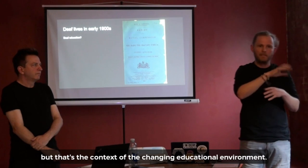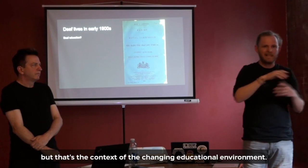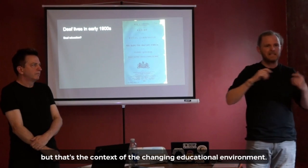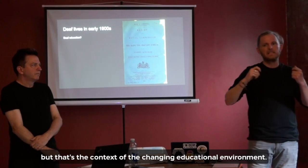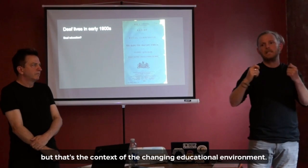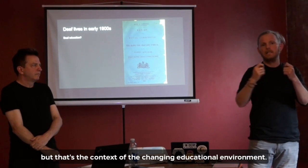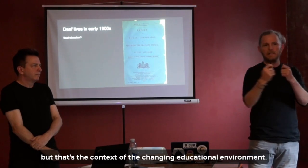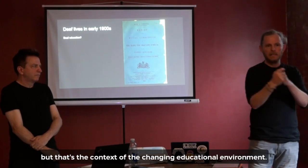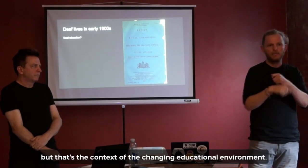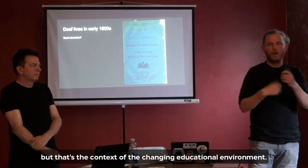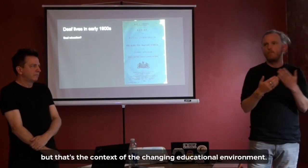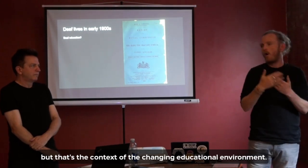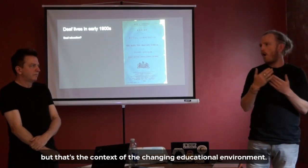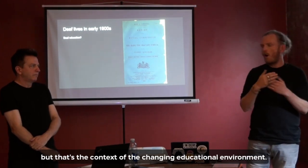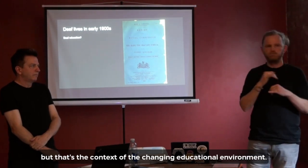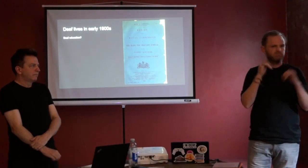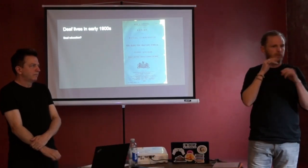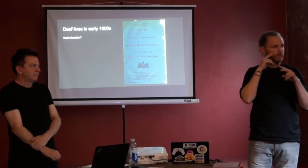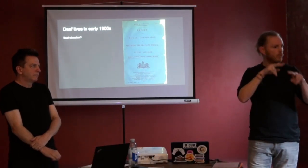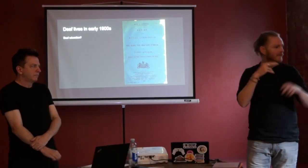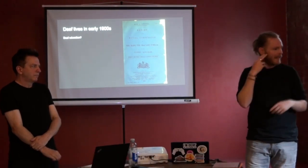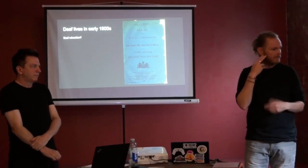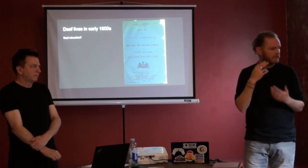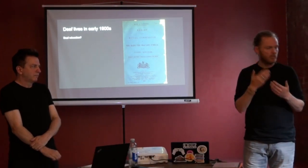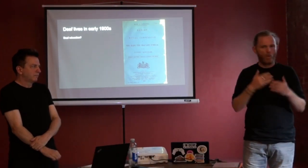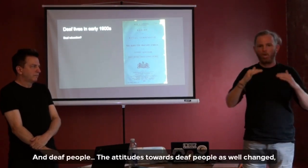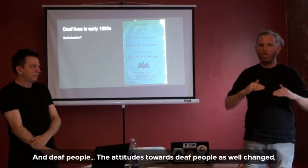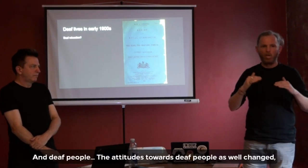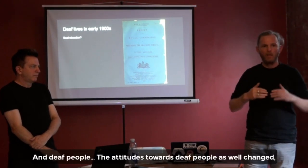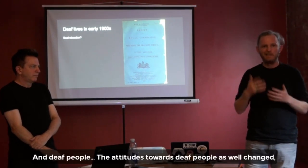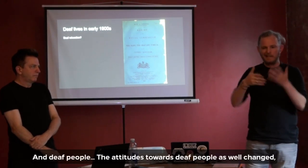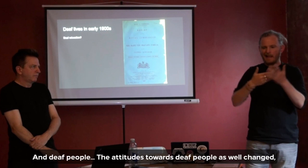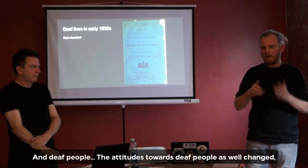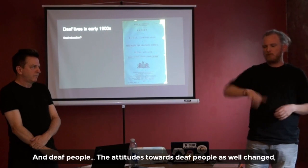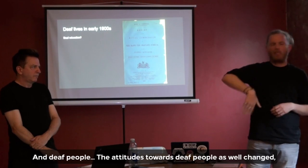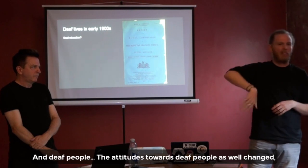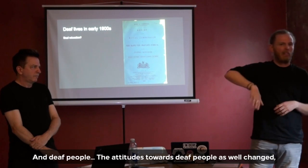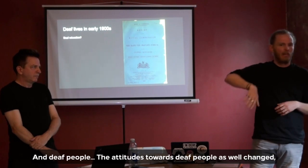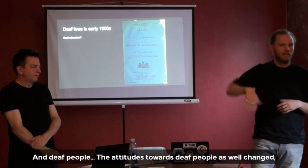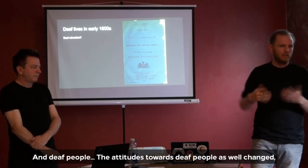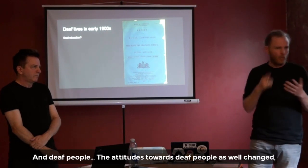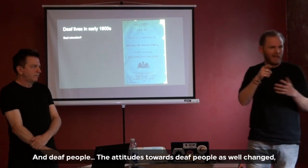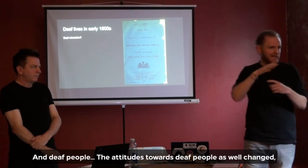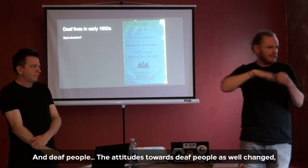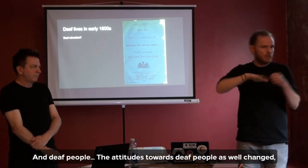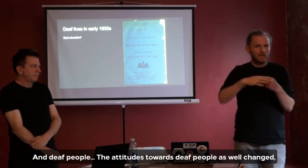context of the changing educational environment, and deaf people, the attitudes towards deaf people as well